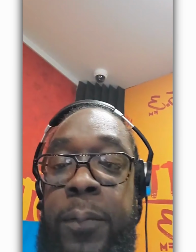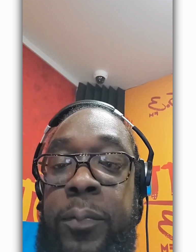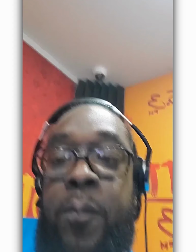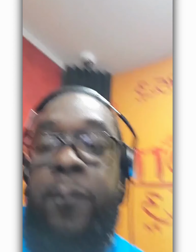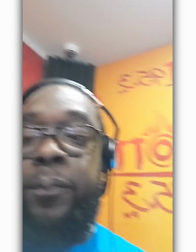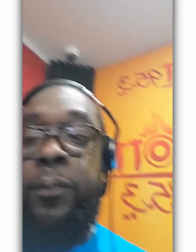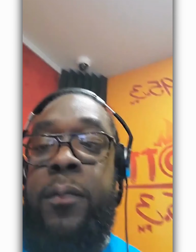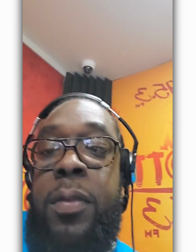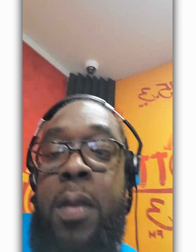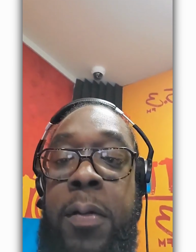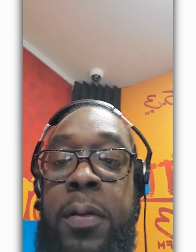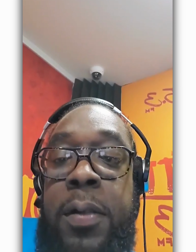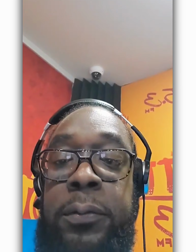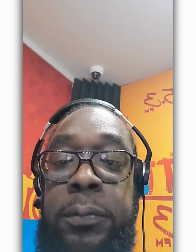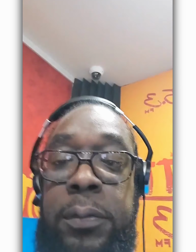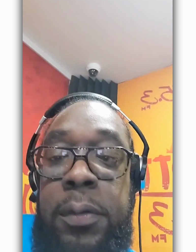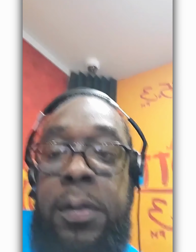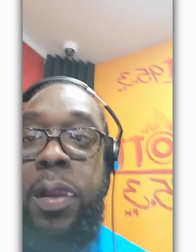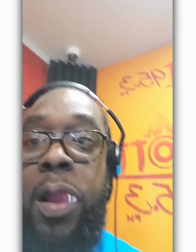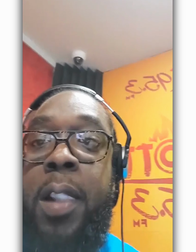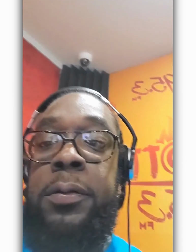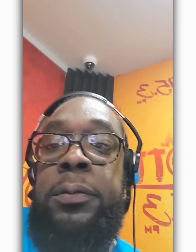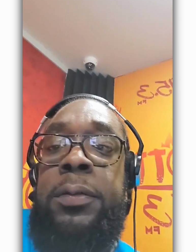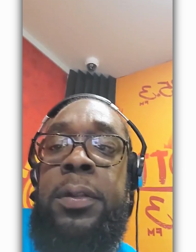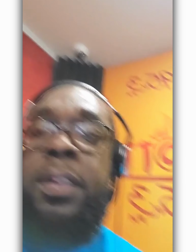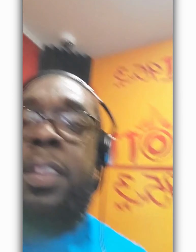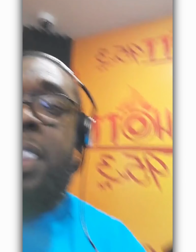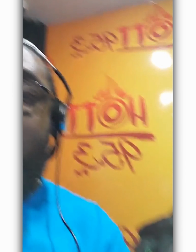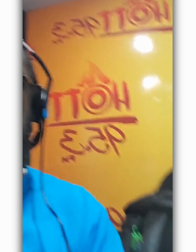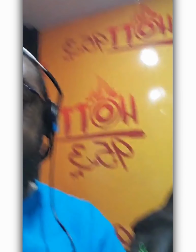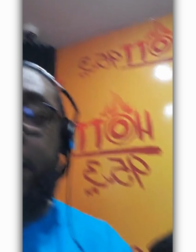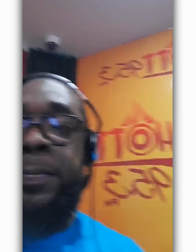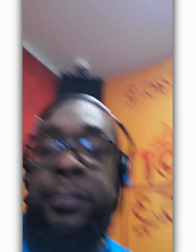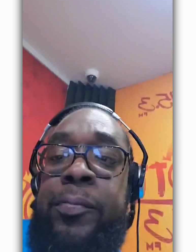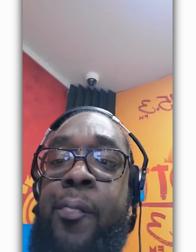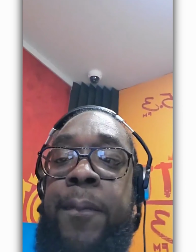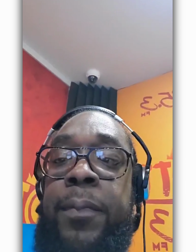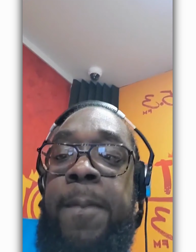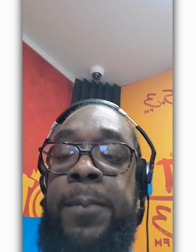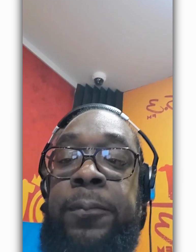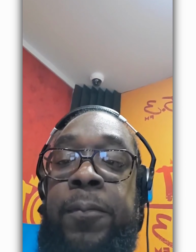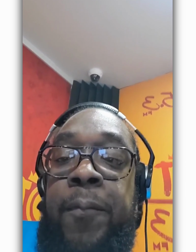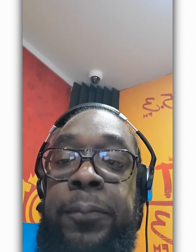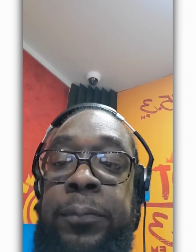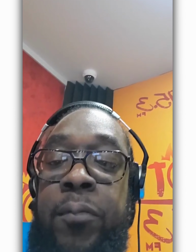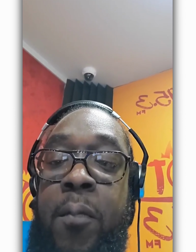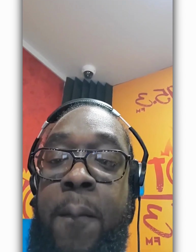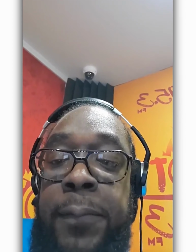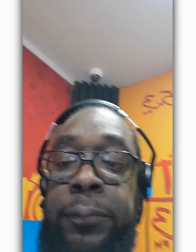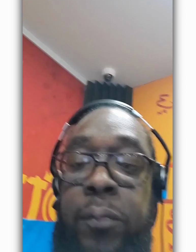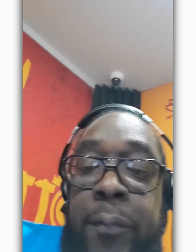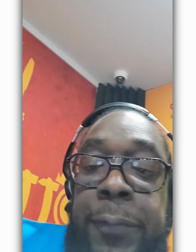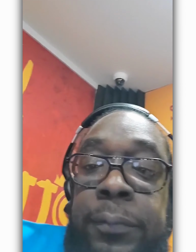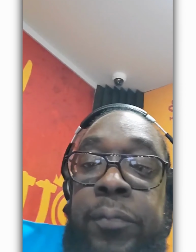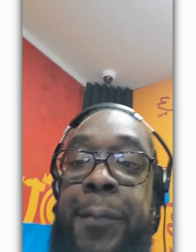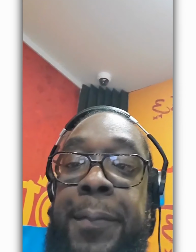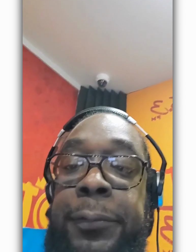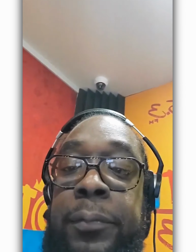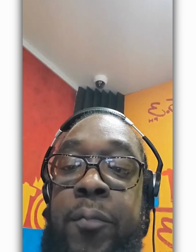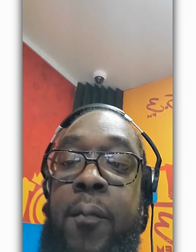The grass green and all, outside like a fighter. I will never give up, like I know as a fighter. My own still, my own flow, my own. To slay them